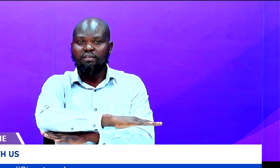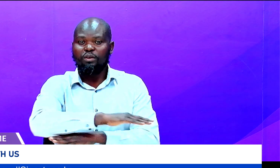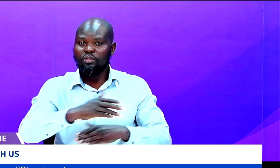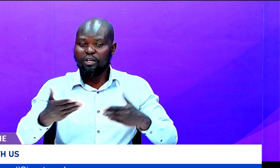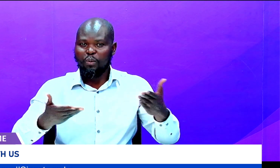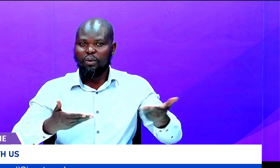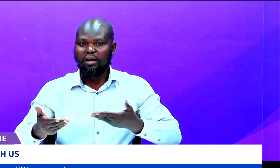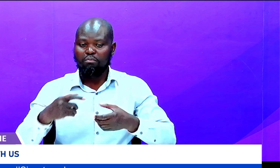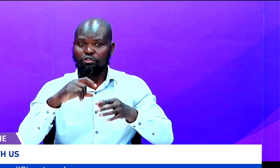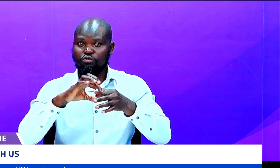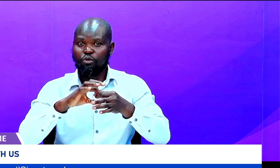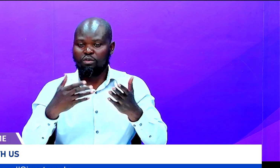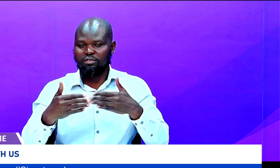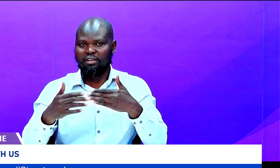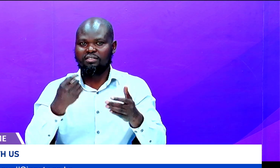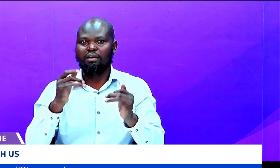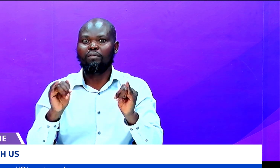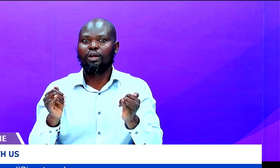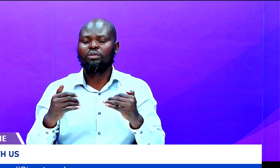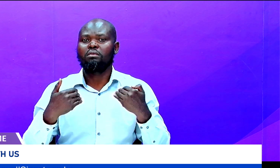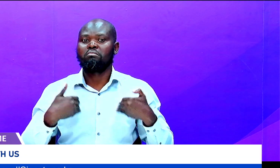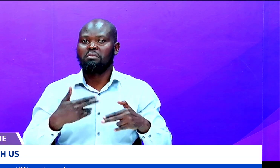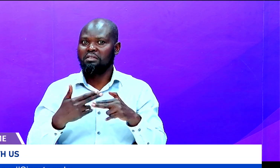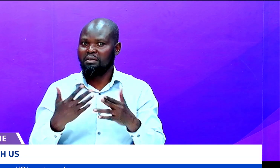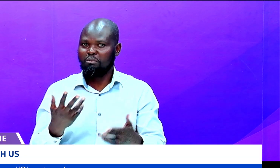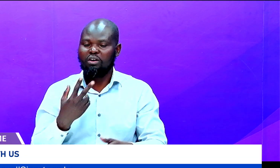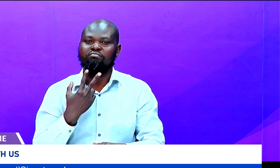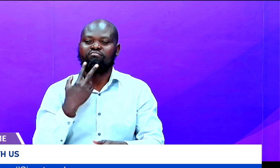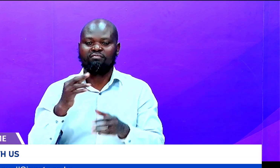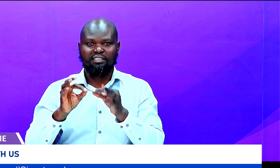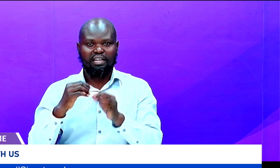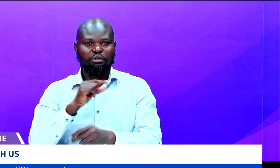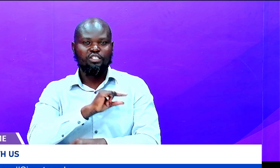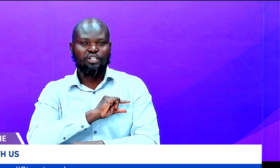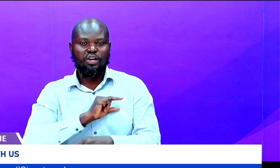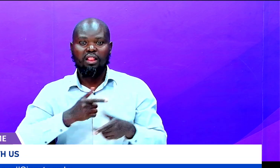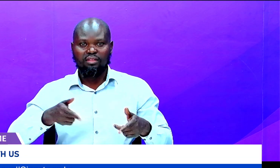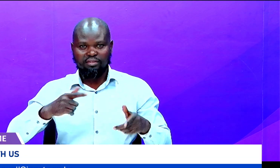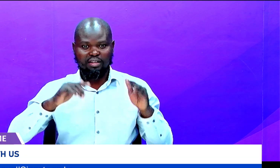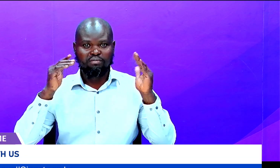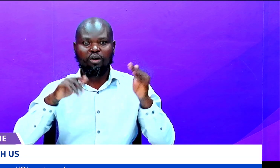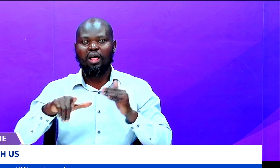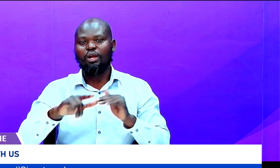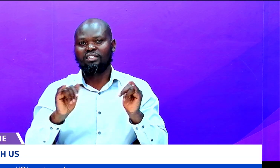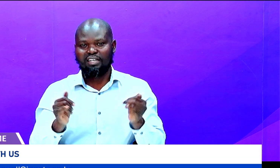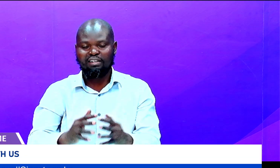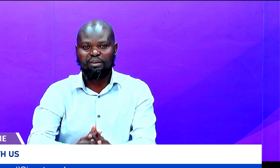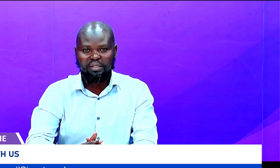Hello, good evening viewers. Welcome and join us here at Science TV News. I am your host Elvis Odhiambo and sign language interpreting the voicing is Gideon